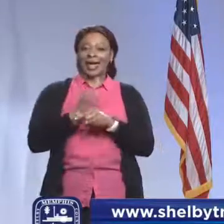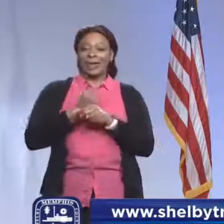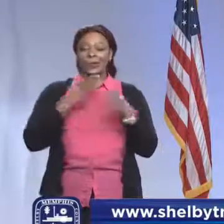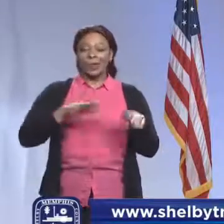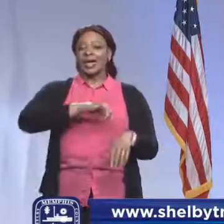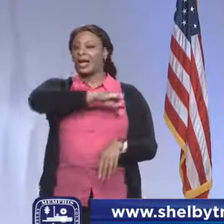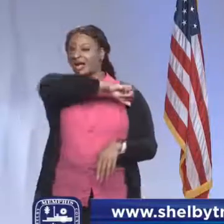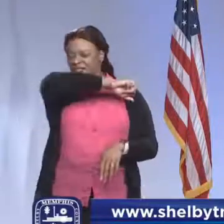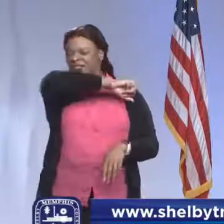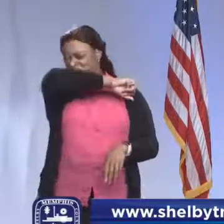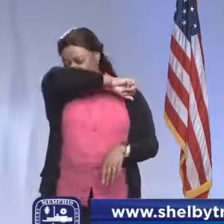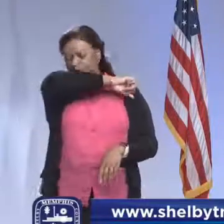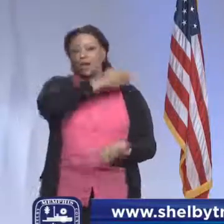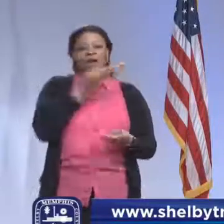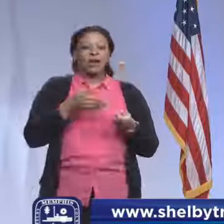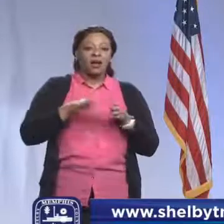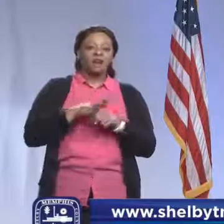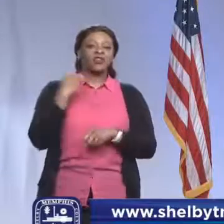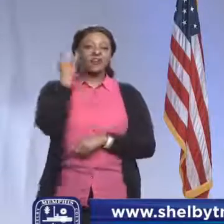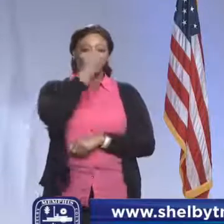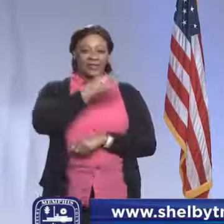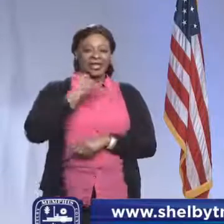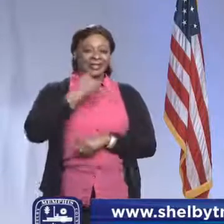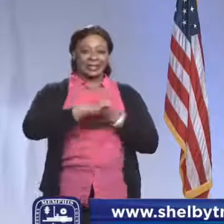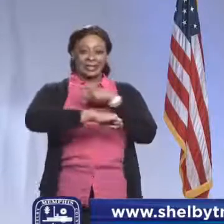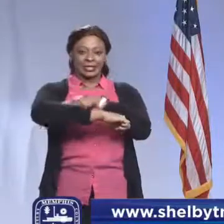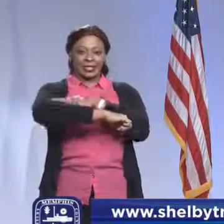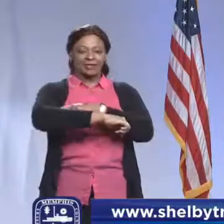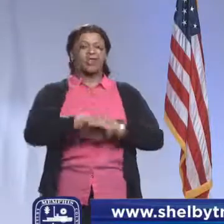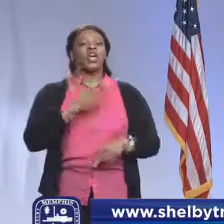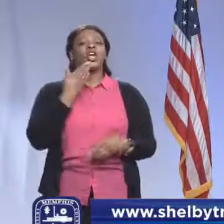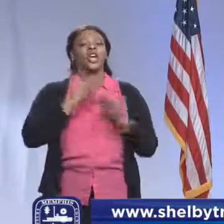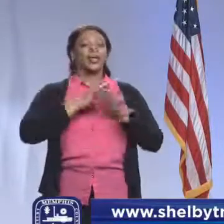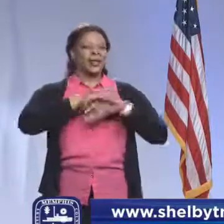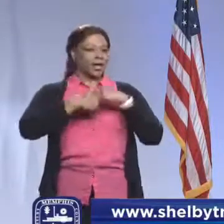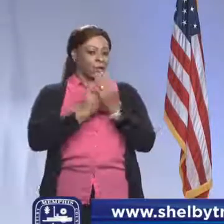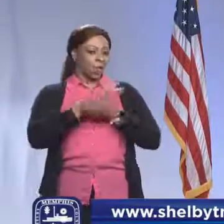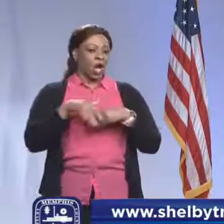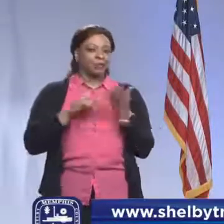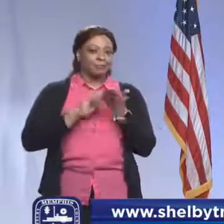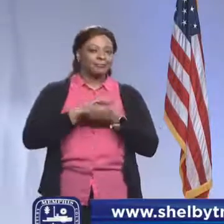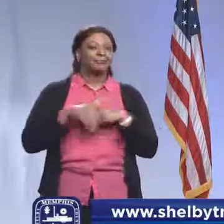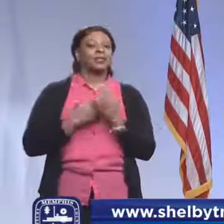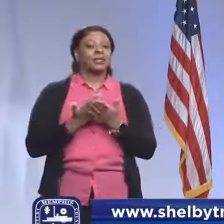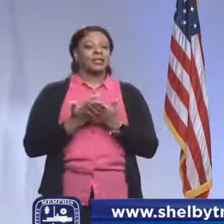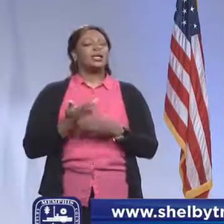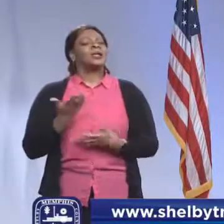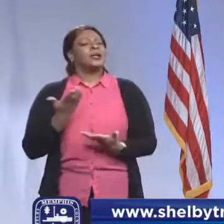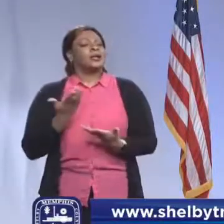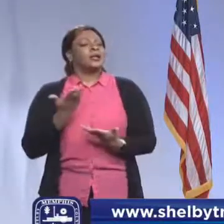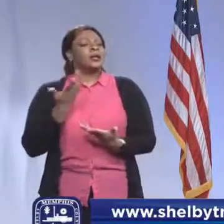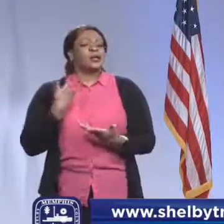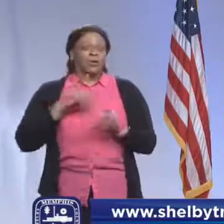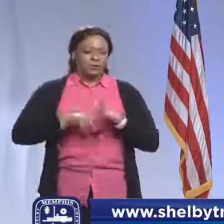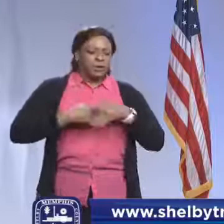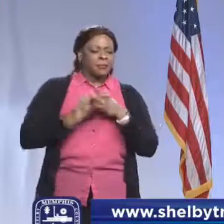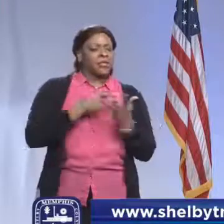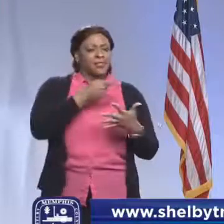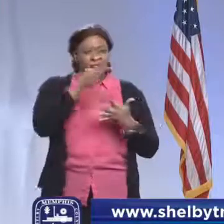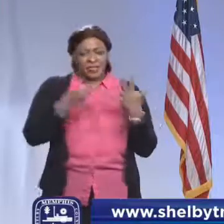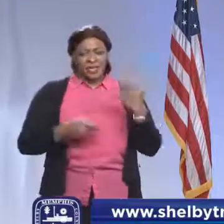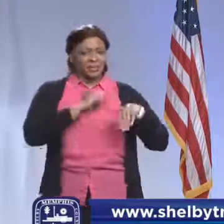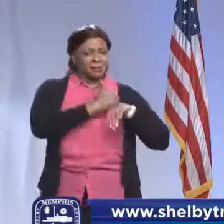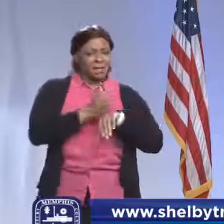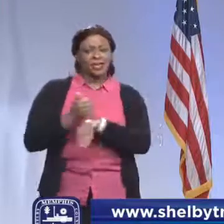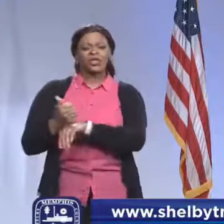sneeze hygiene by covering one's face, and also good hand washing. We believe by implementing those measures and all